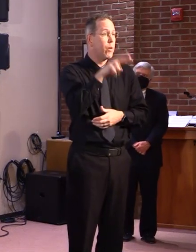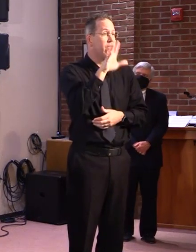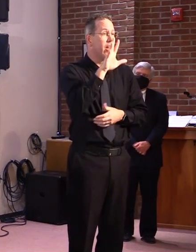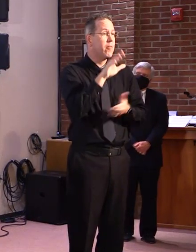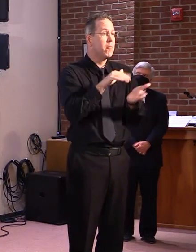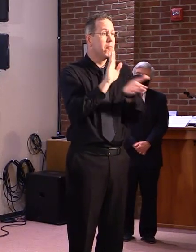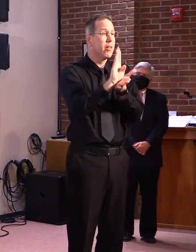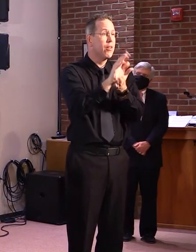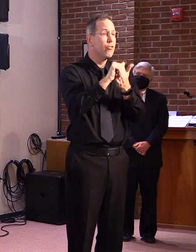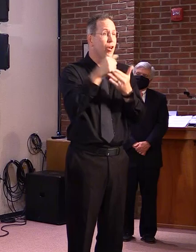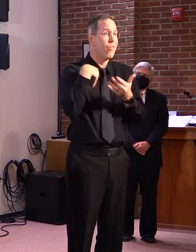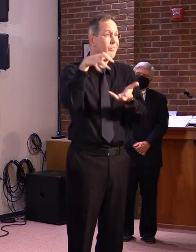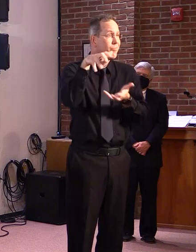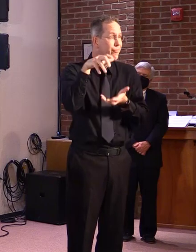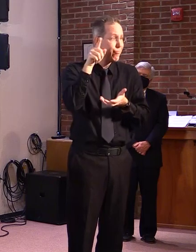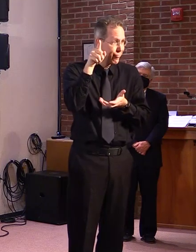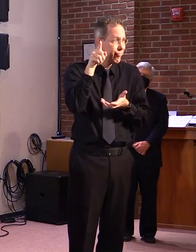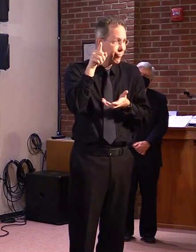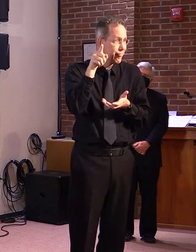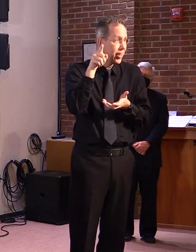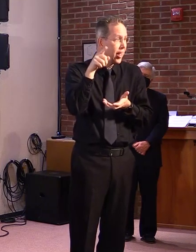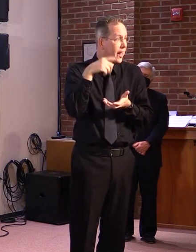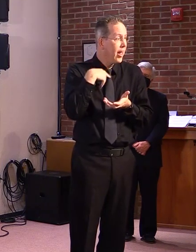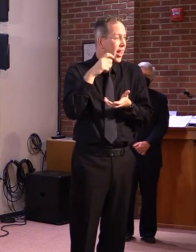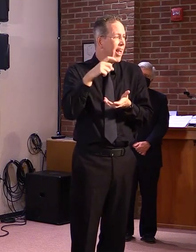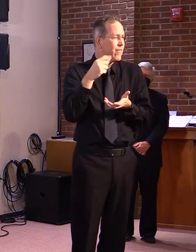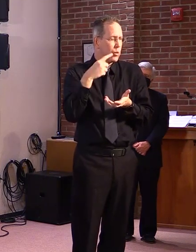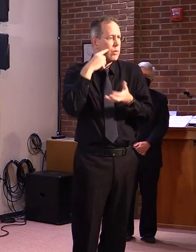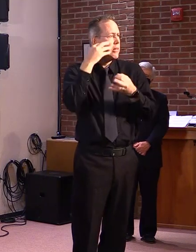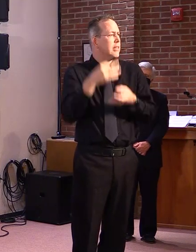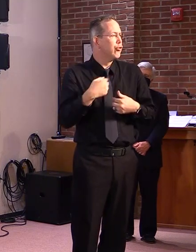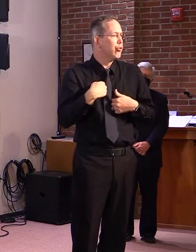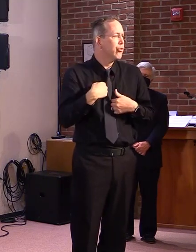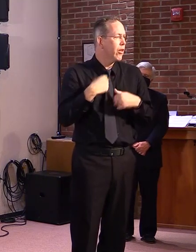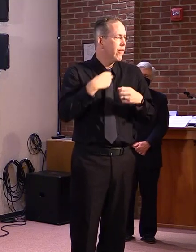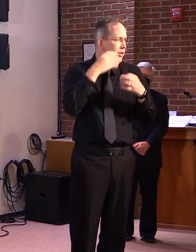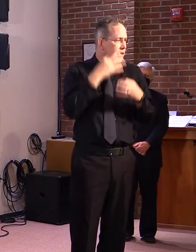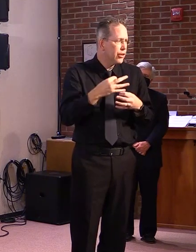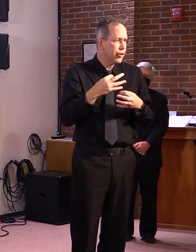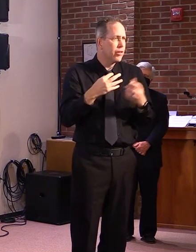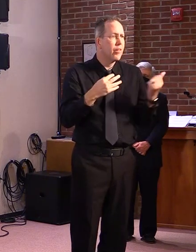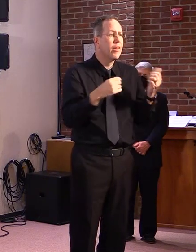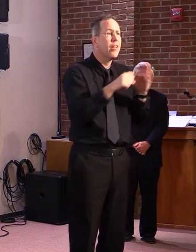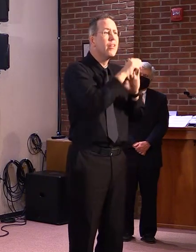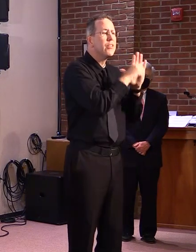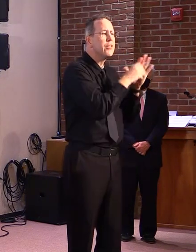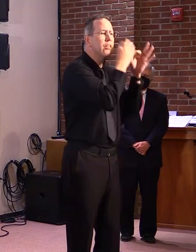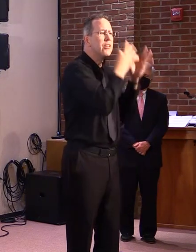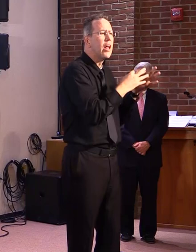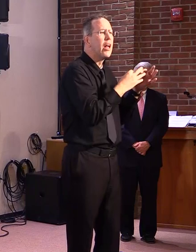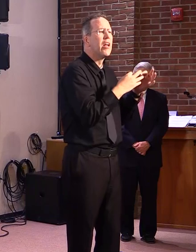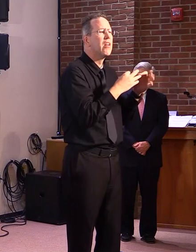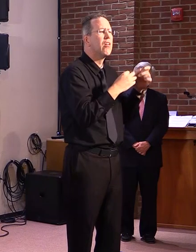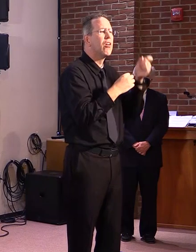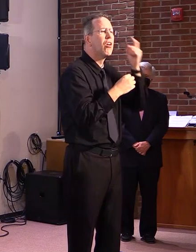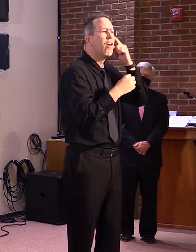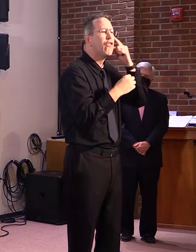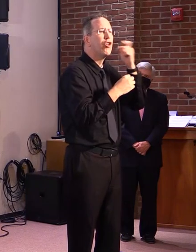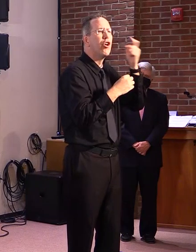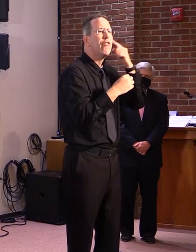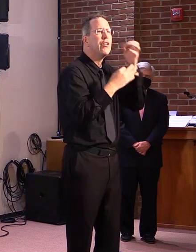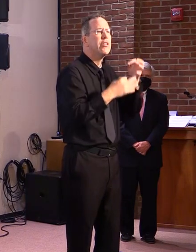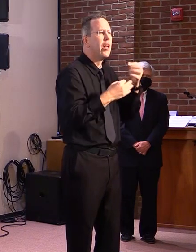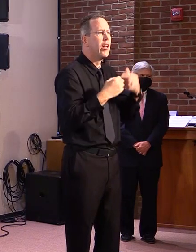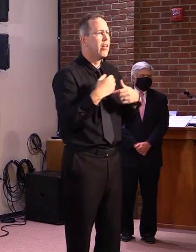contemplated just the governor would have control of the resource of the money. And I just thought it was a better approach to work together